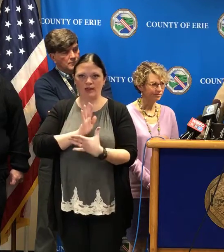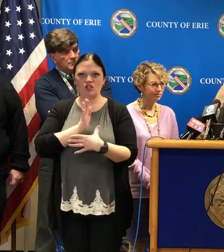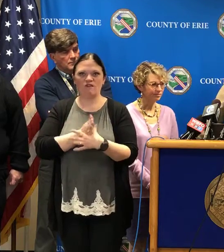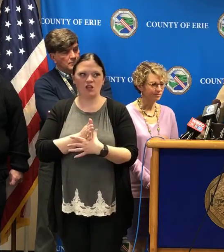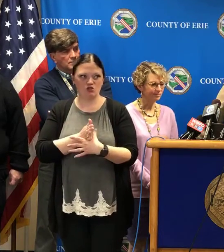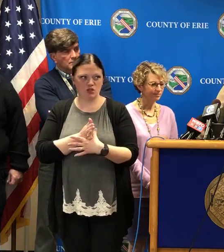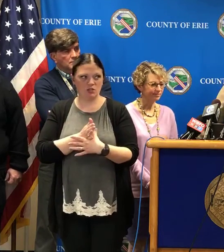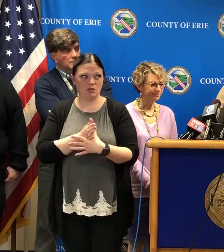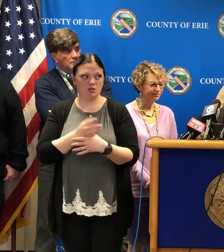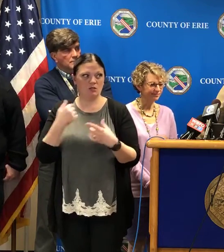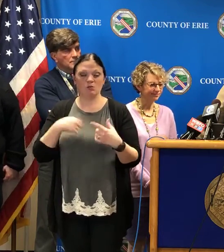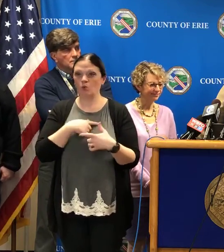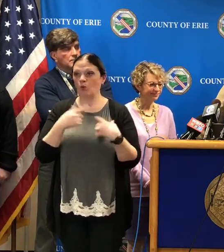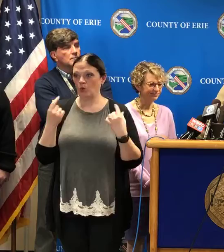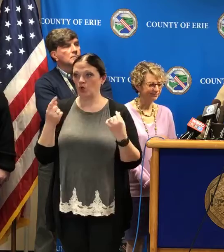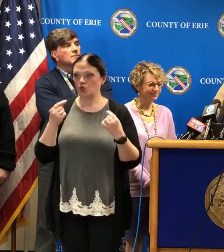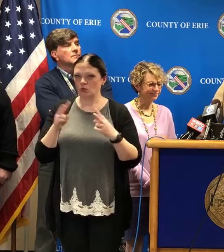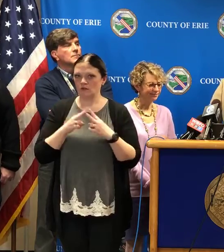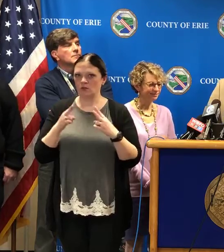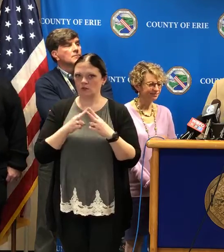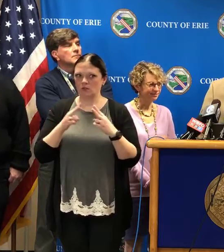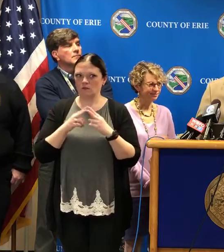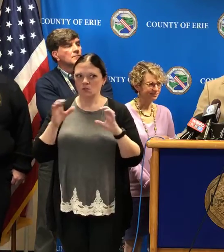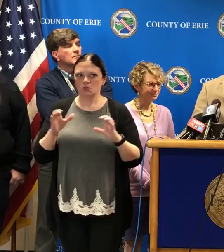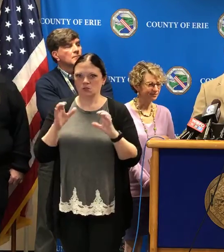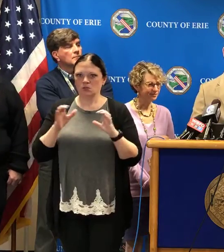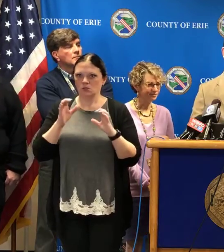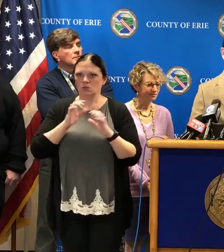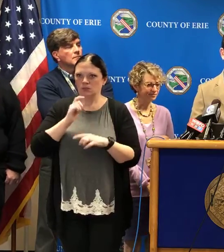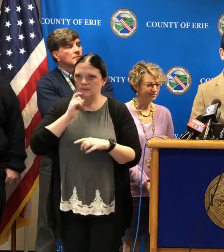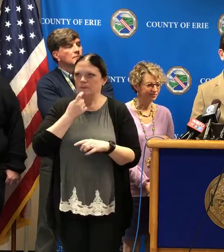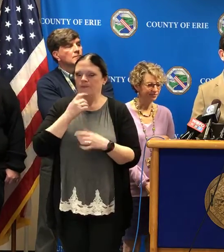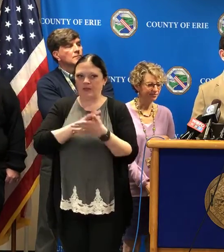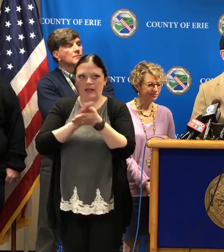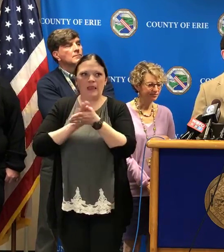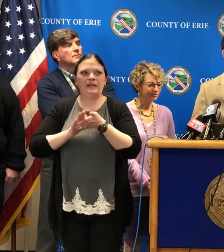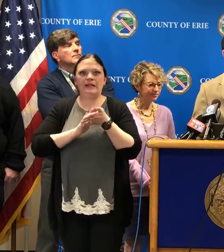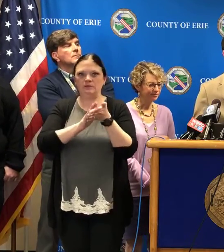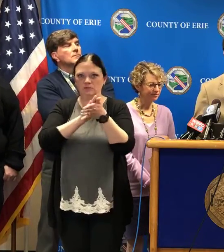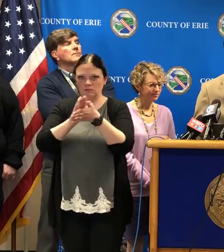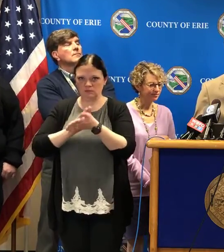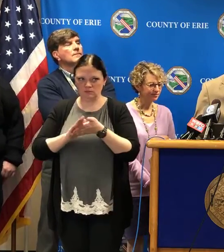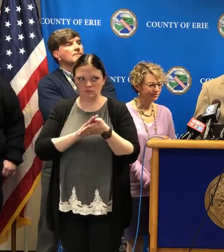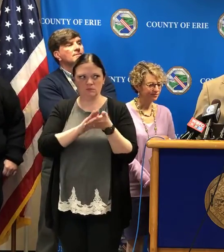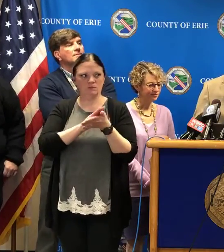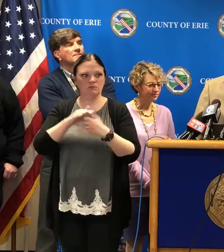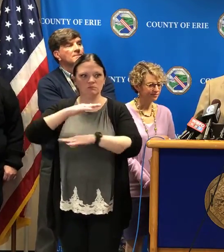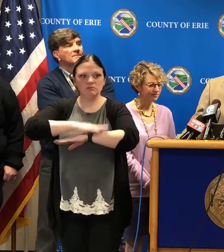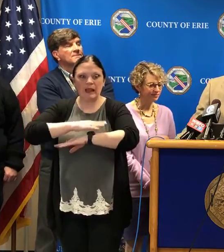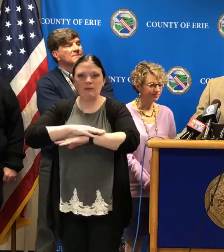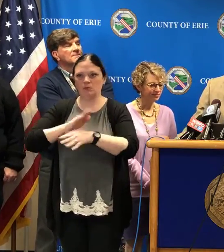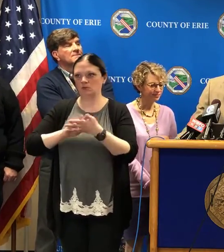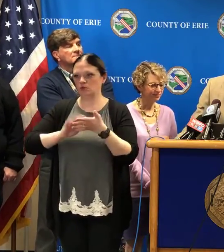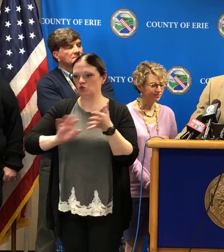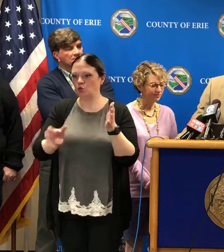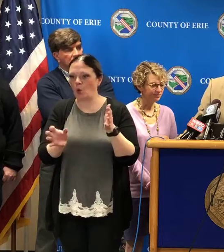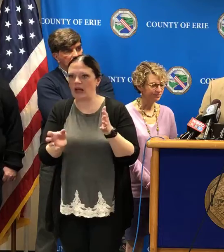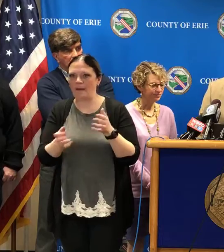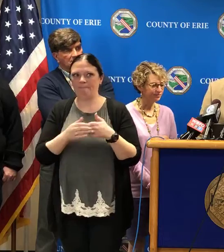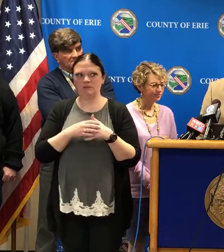doing very, very vigorously in county government, which is cleaning tables, cleaning